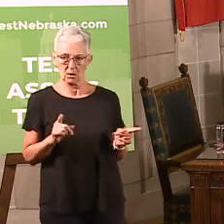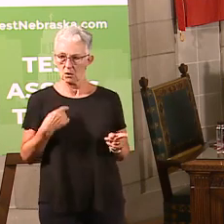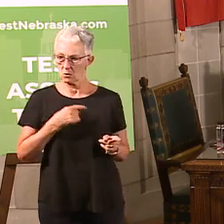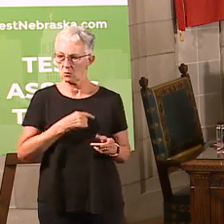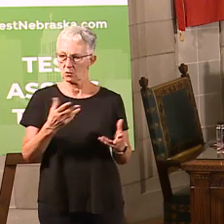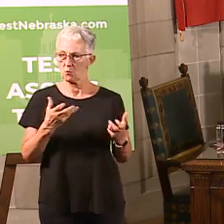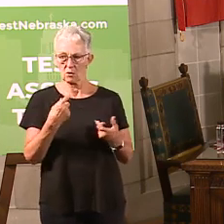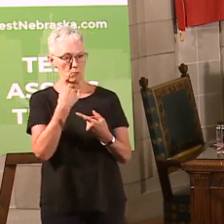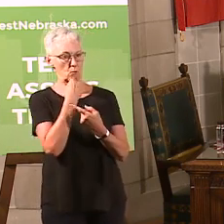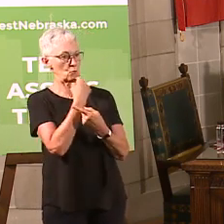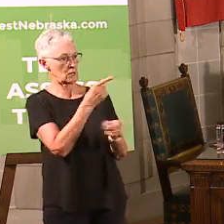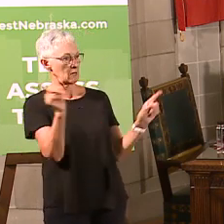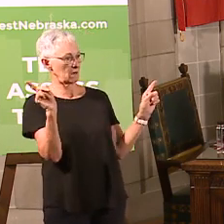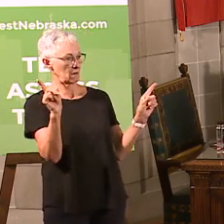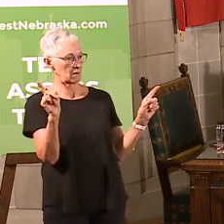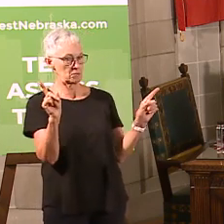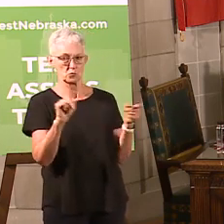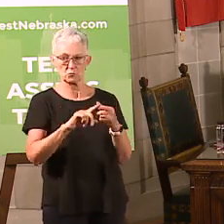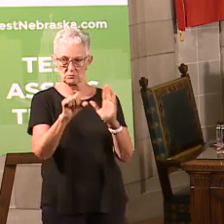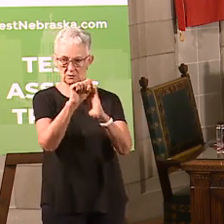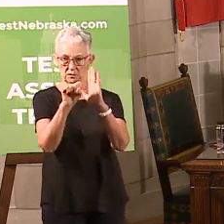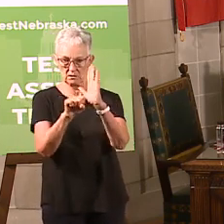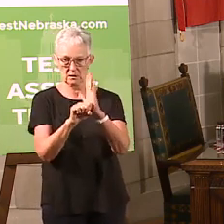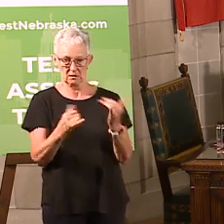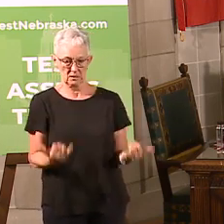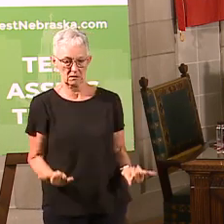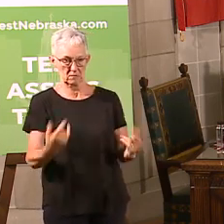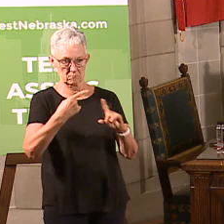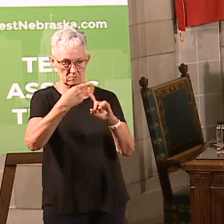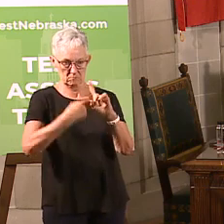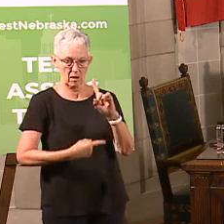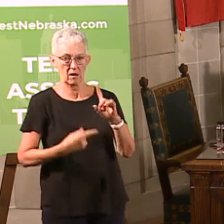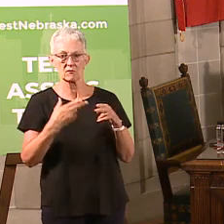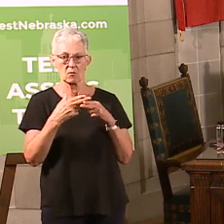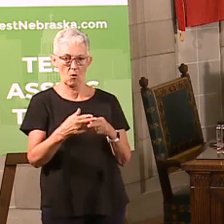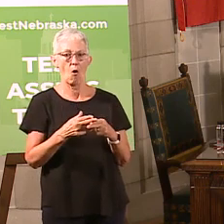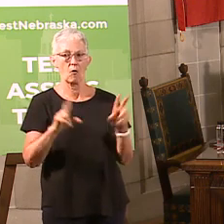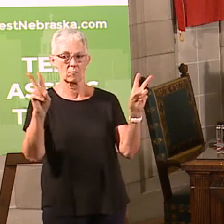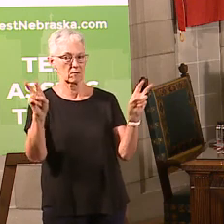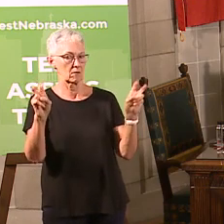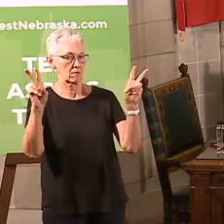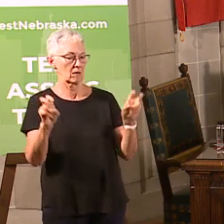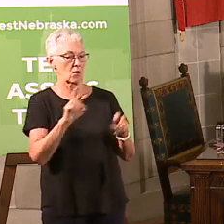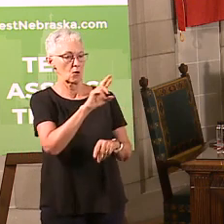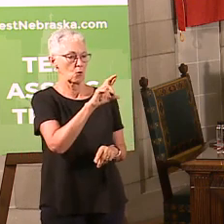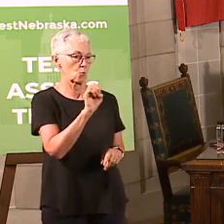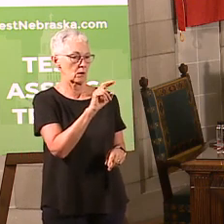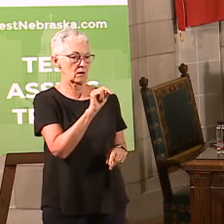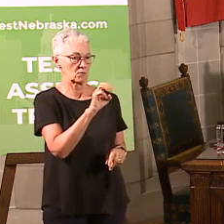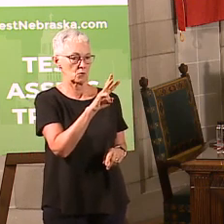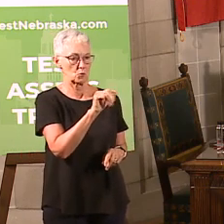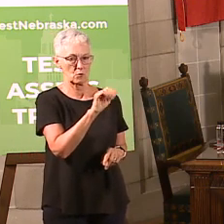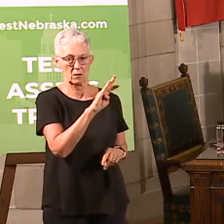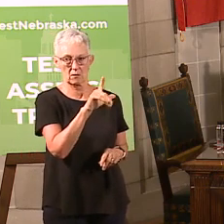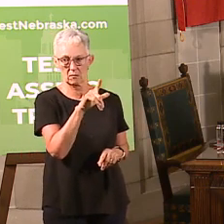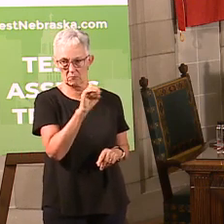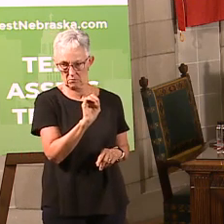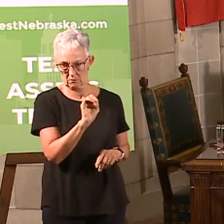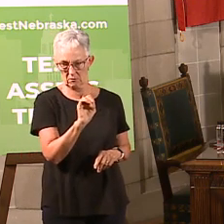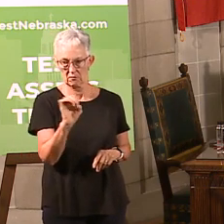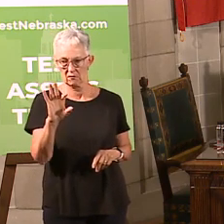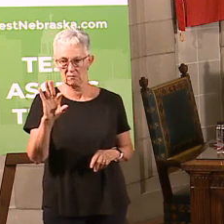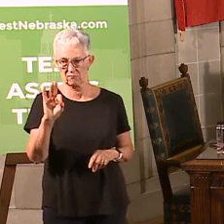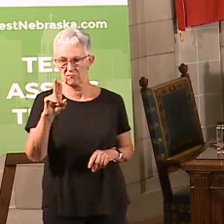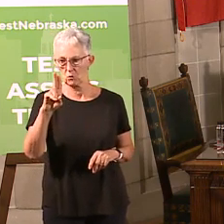want to proclaim Renewable Fuels Month here in Nebraska. Like I said, we typically do that in May, but we're going to do it in June